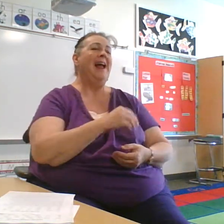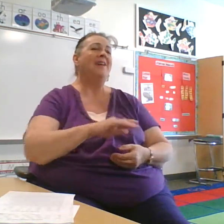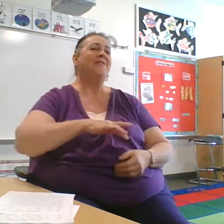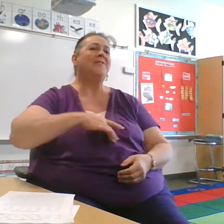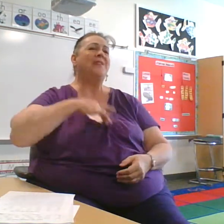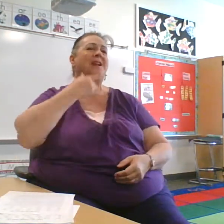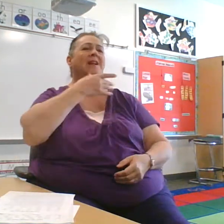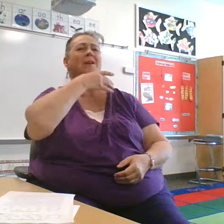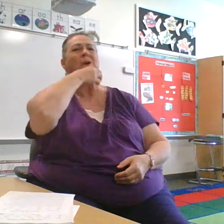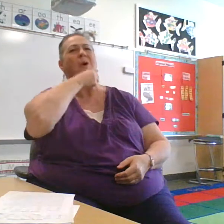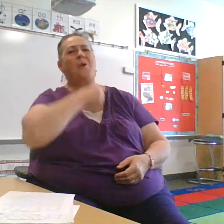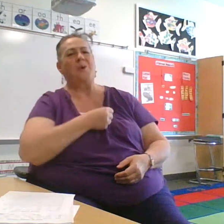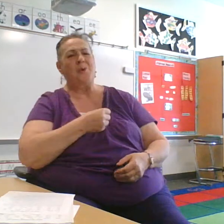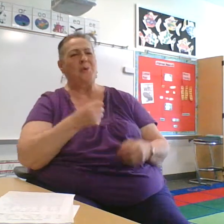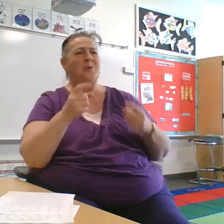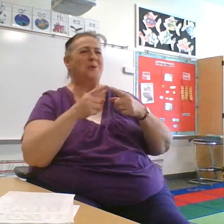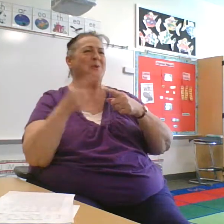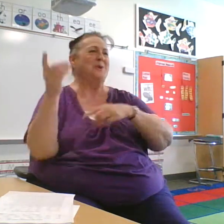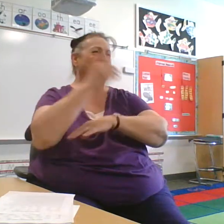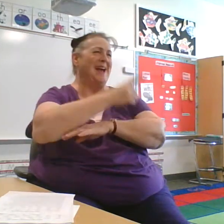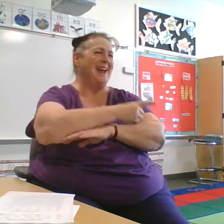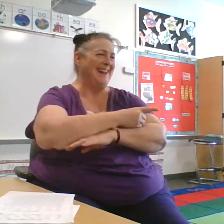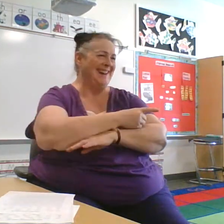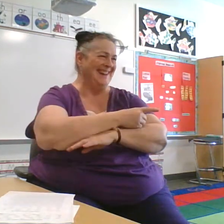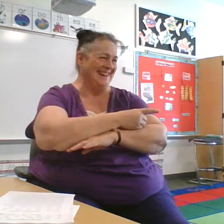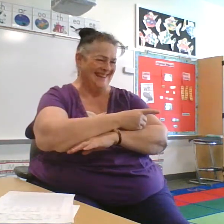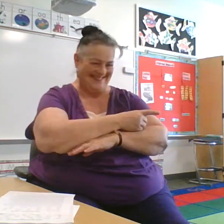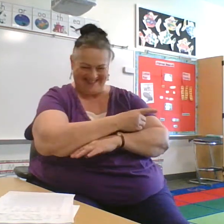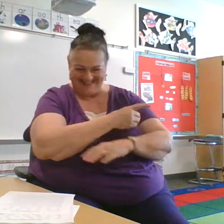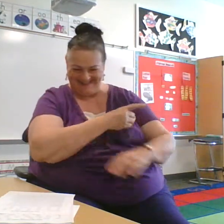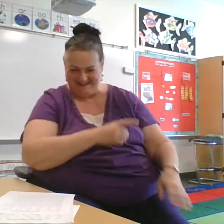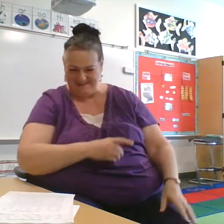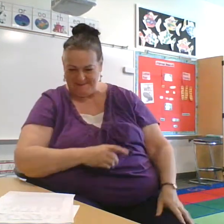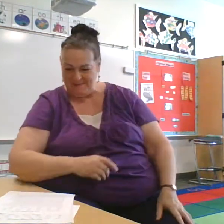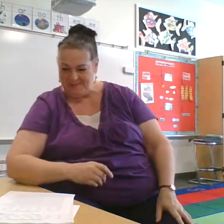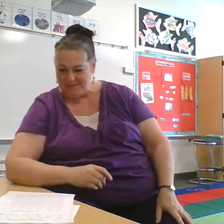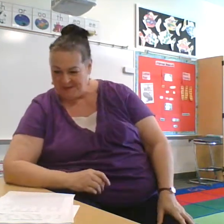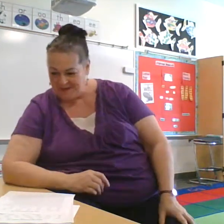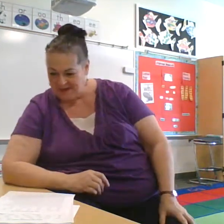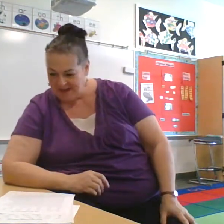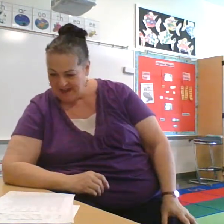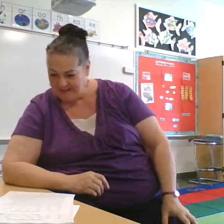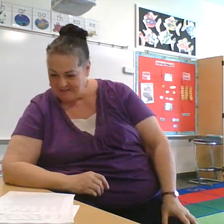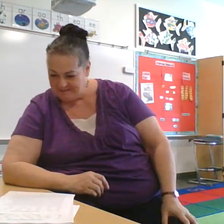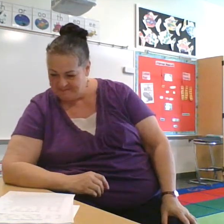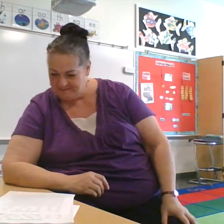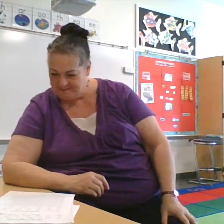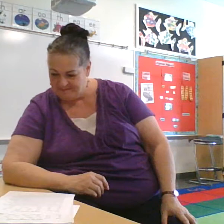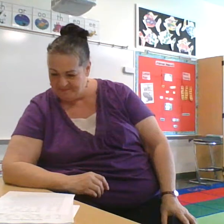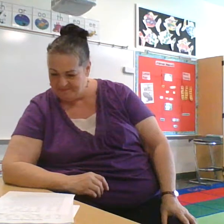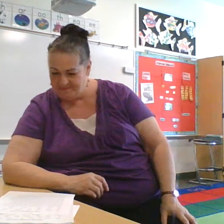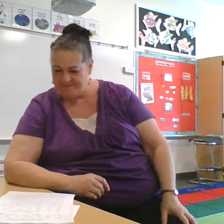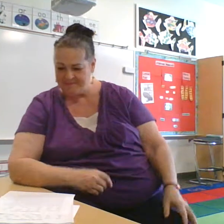and feel old today. Oh. Okay.